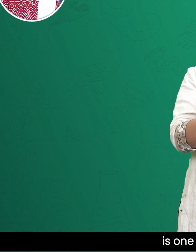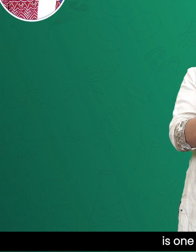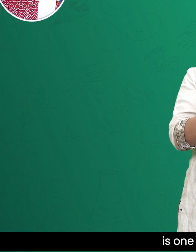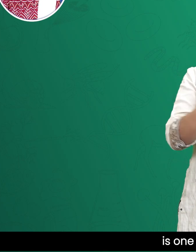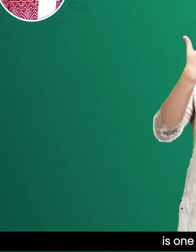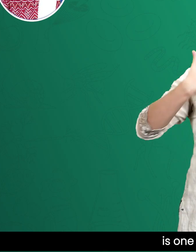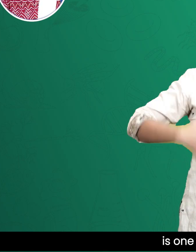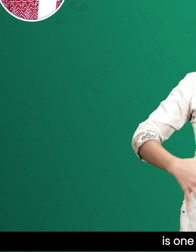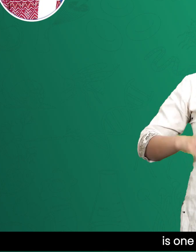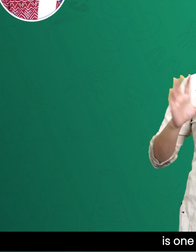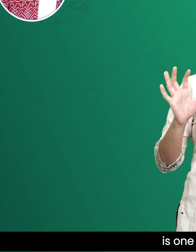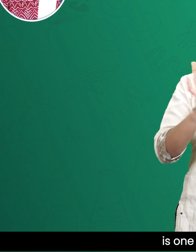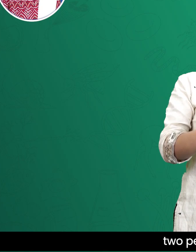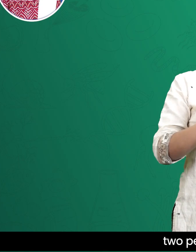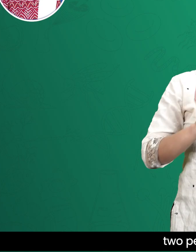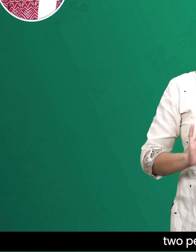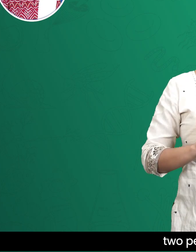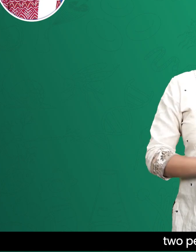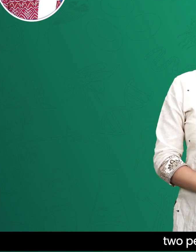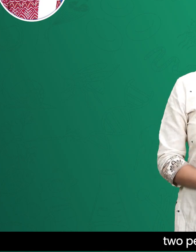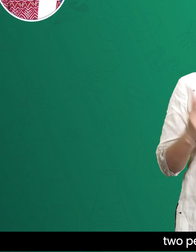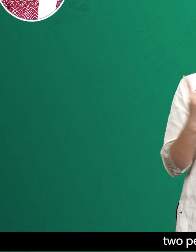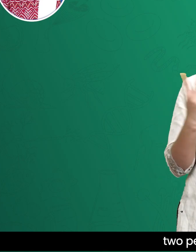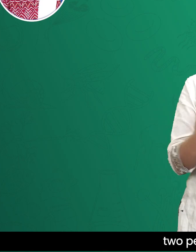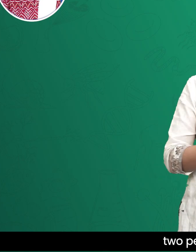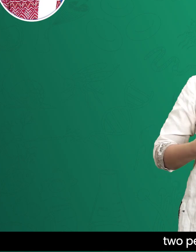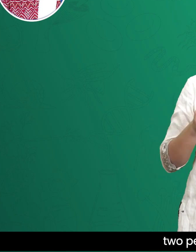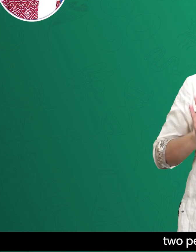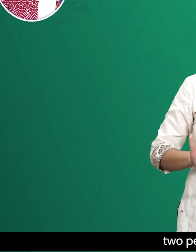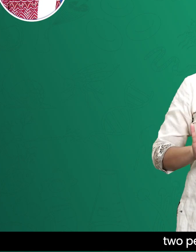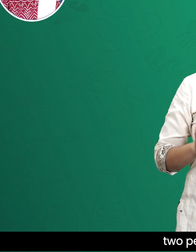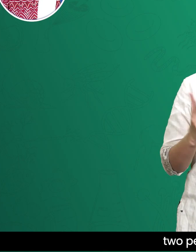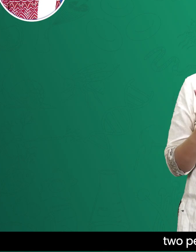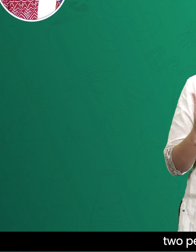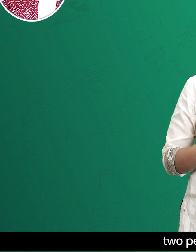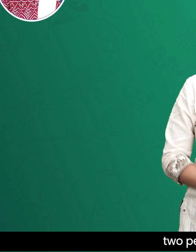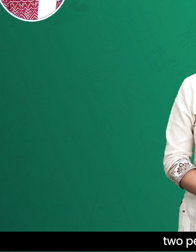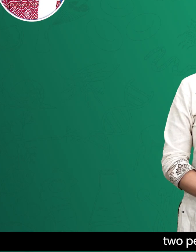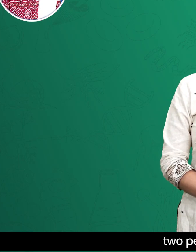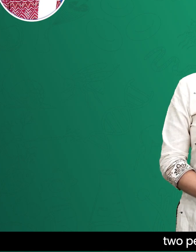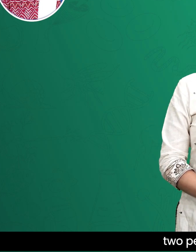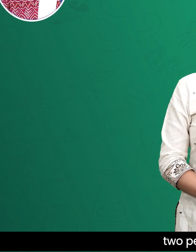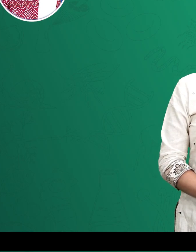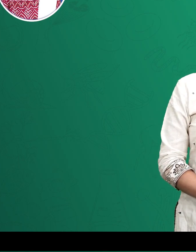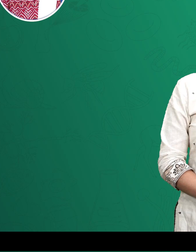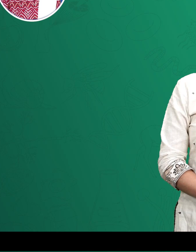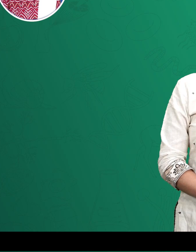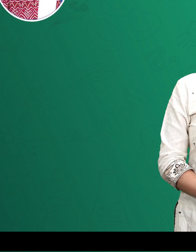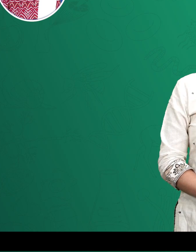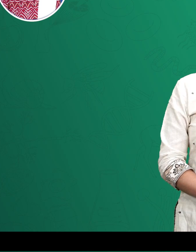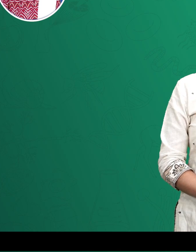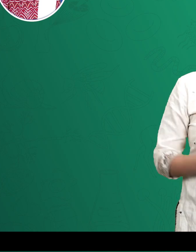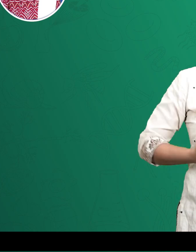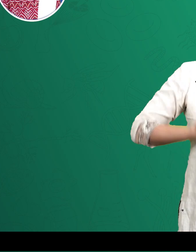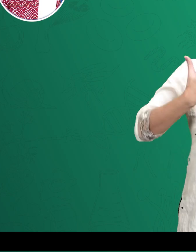Contacts Two People Can Have With Each Other Not